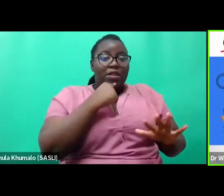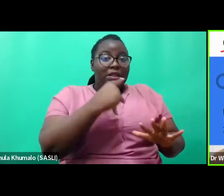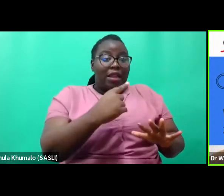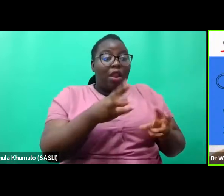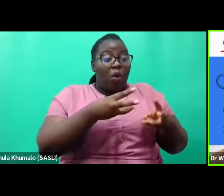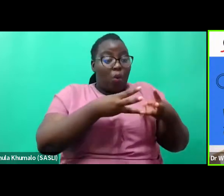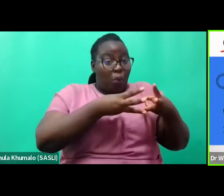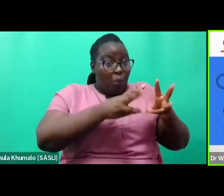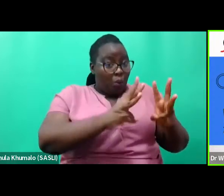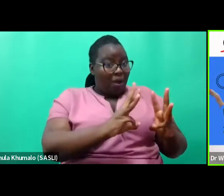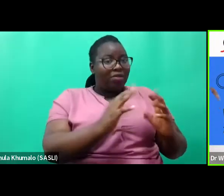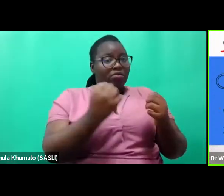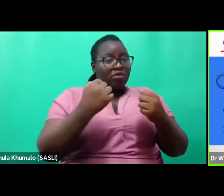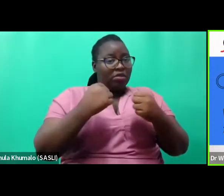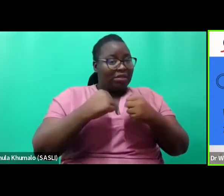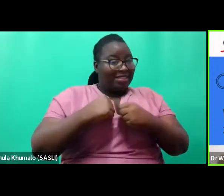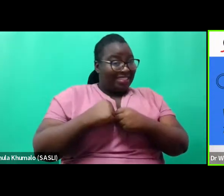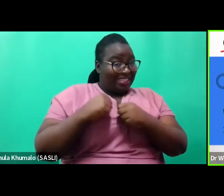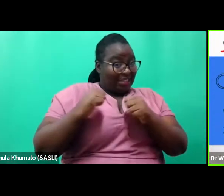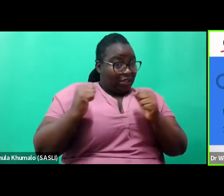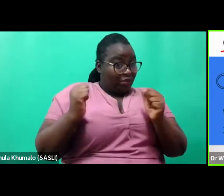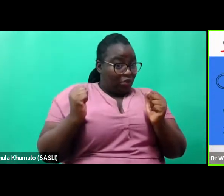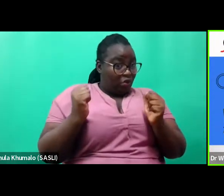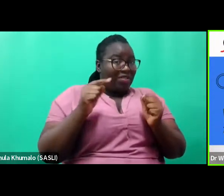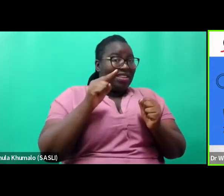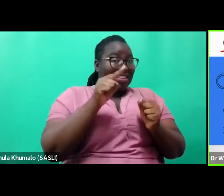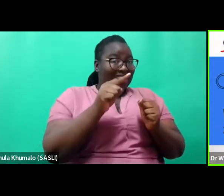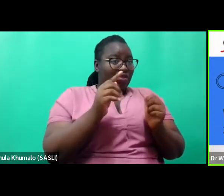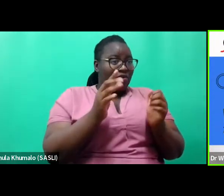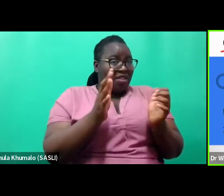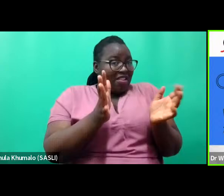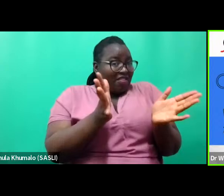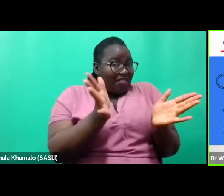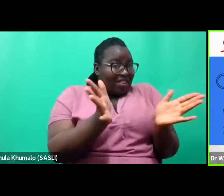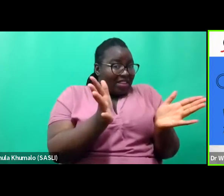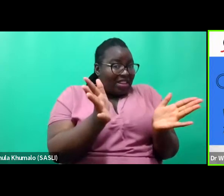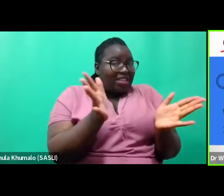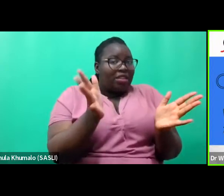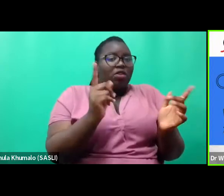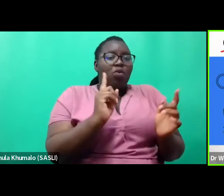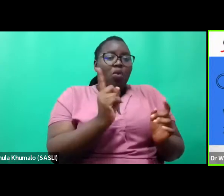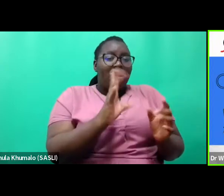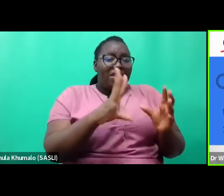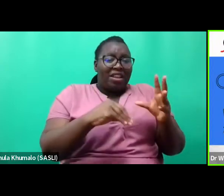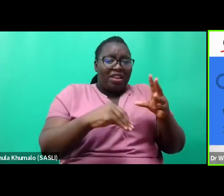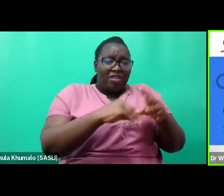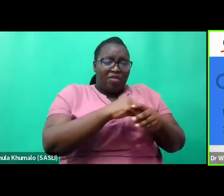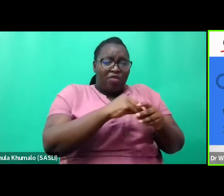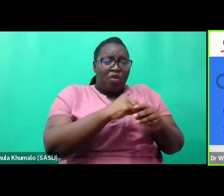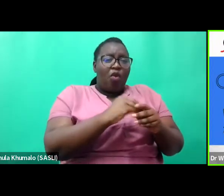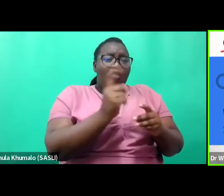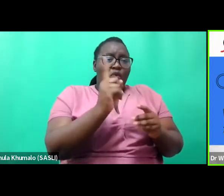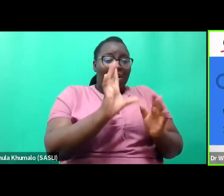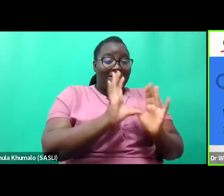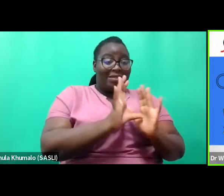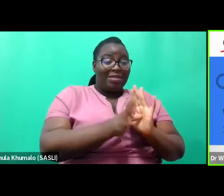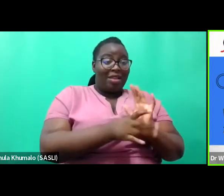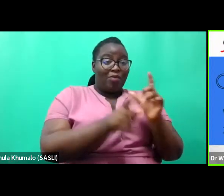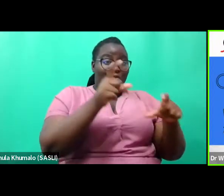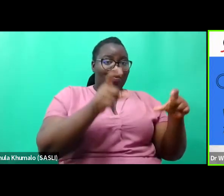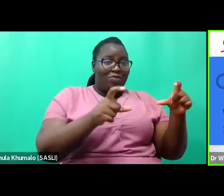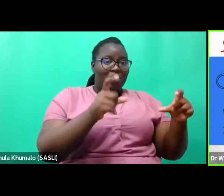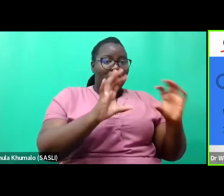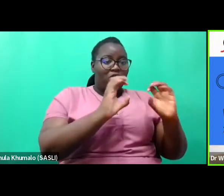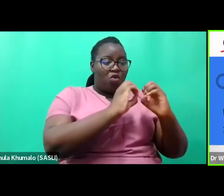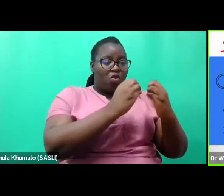that disclosure was facilitated was the involvement of a disabled persons organization that assisted to